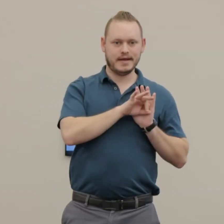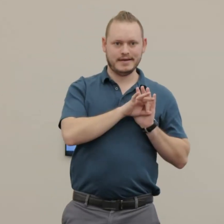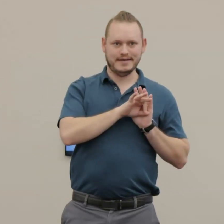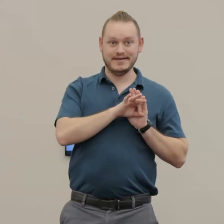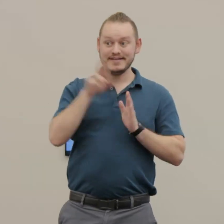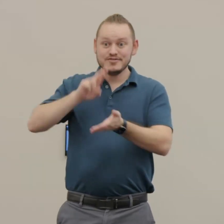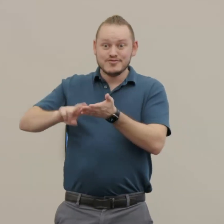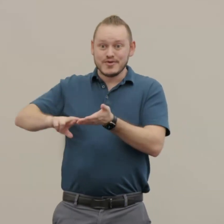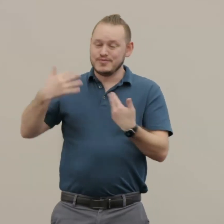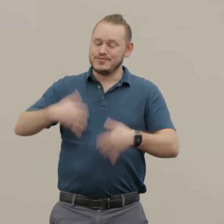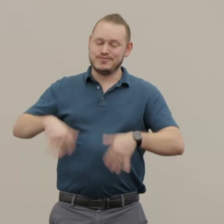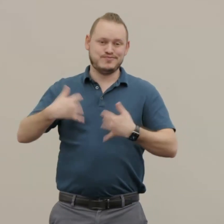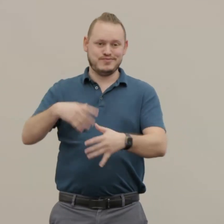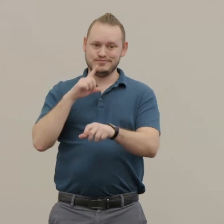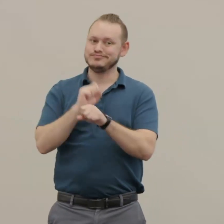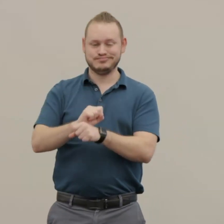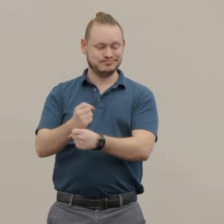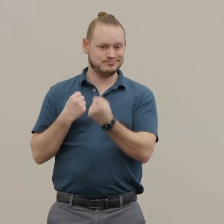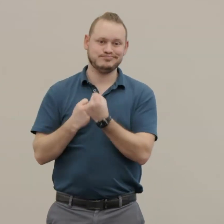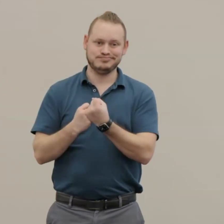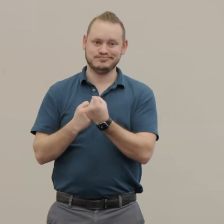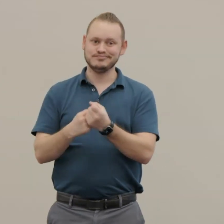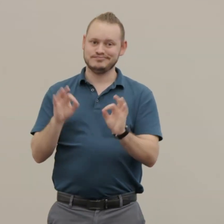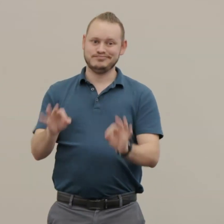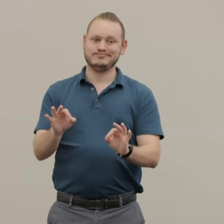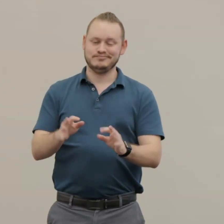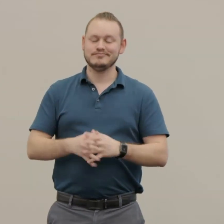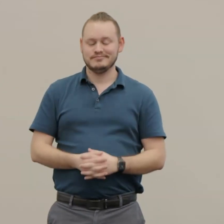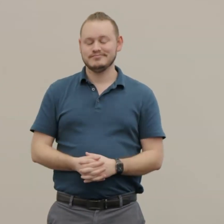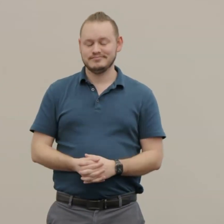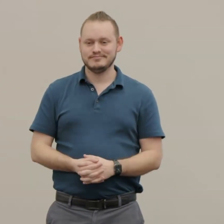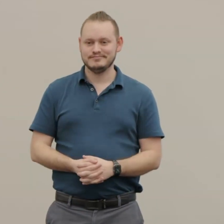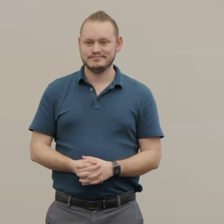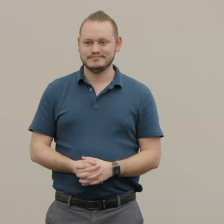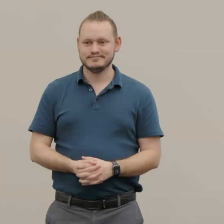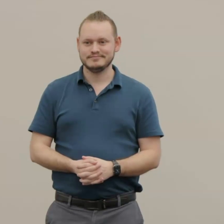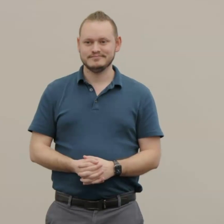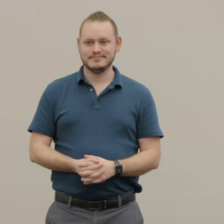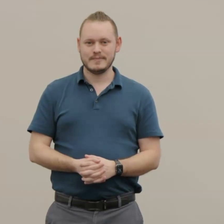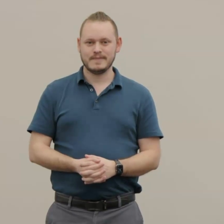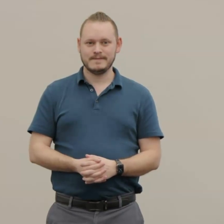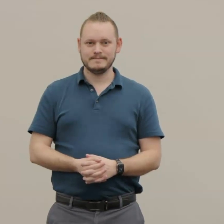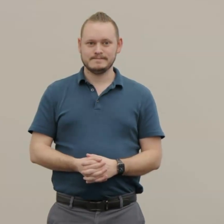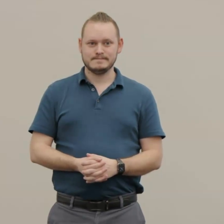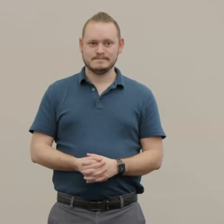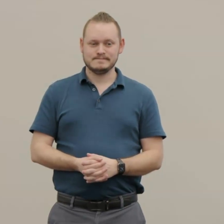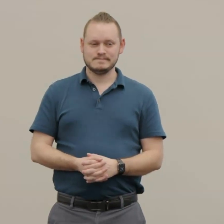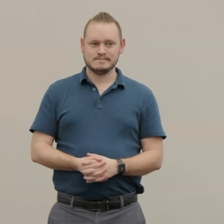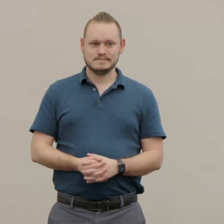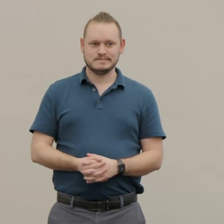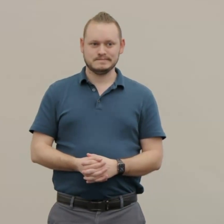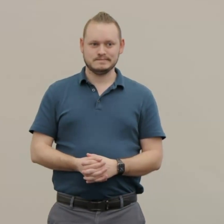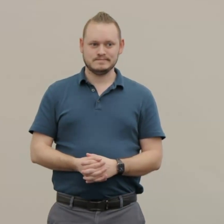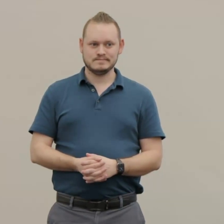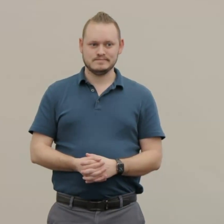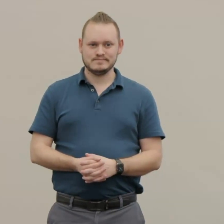this research is solid as a rock. And I think forever puts an end to there